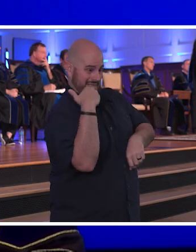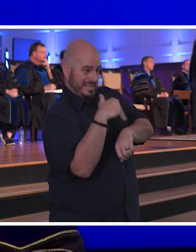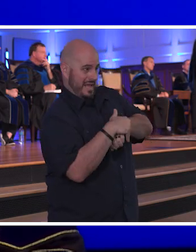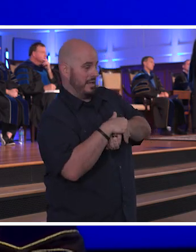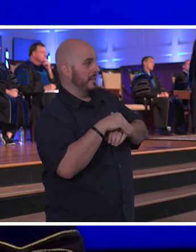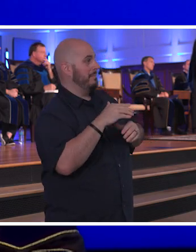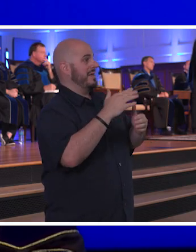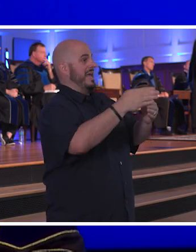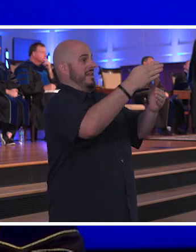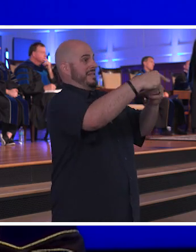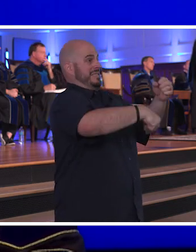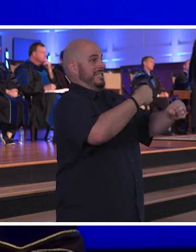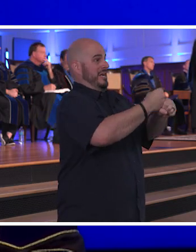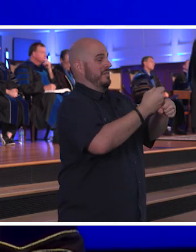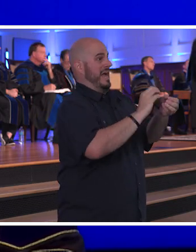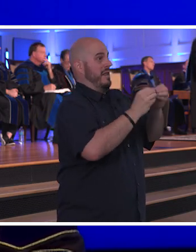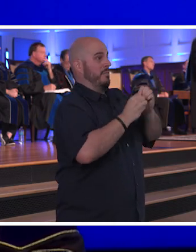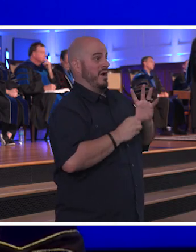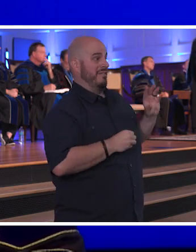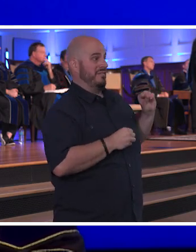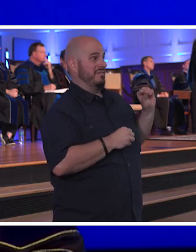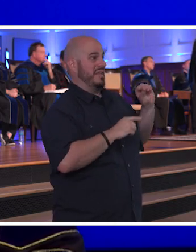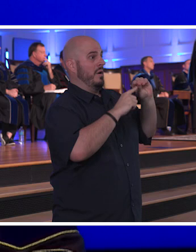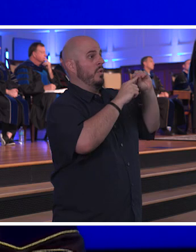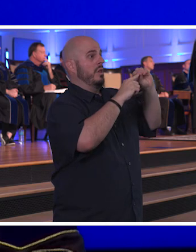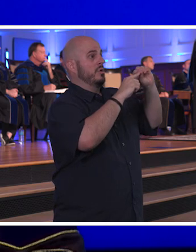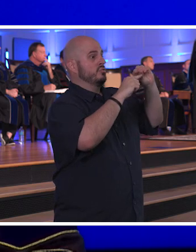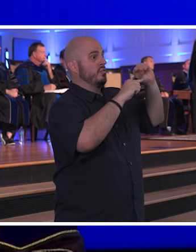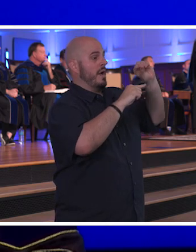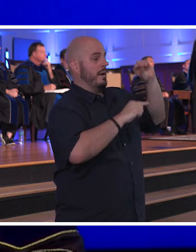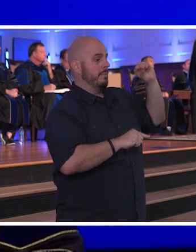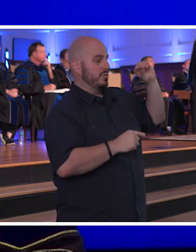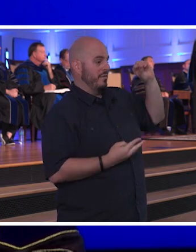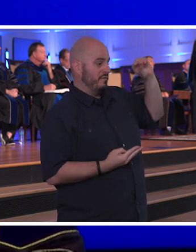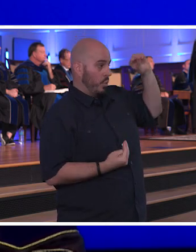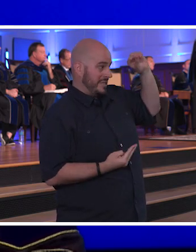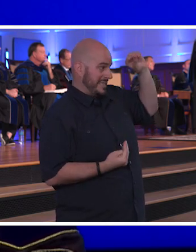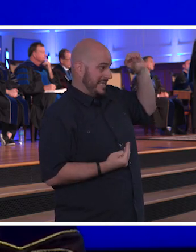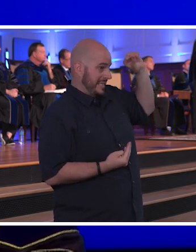that number of 50 will drop to 14.